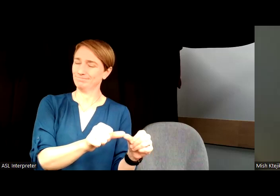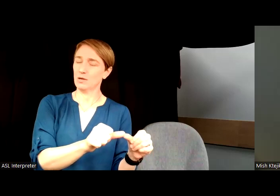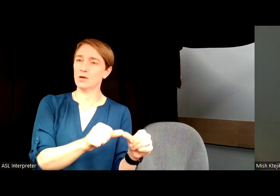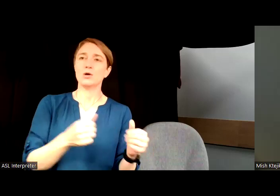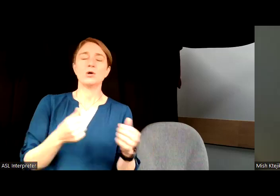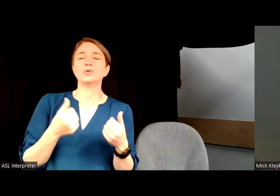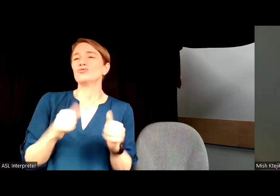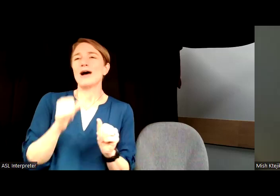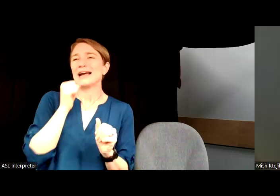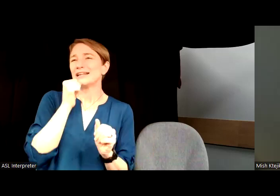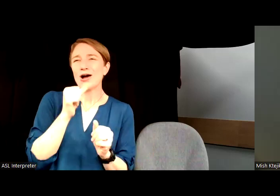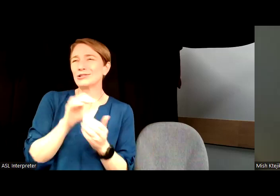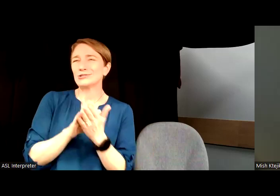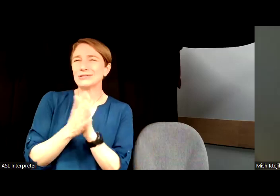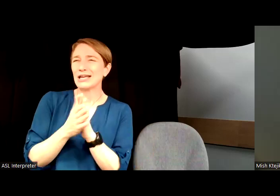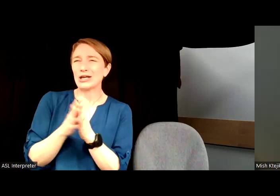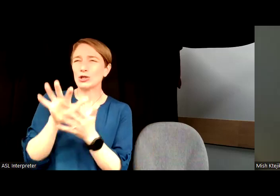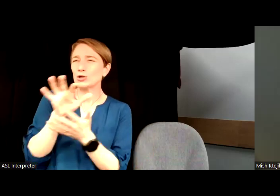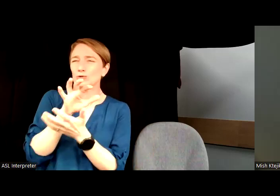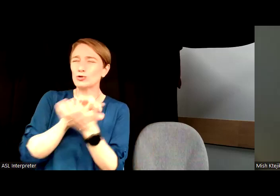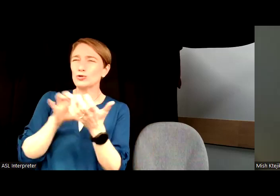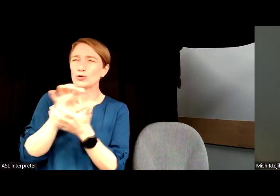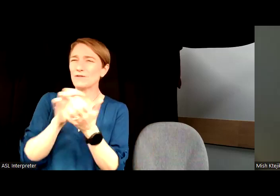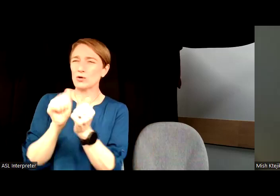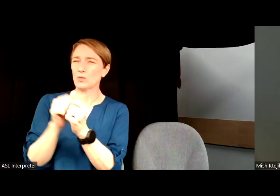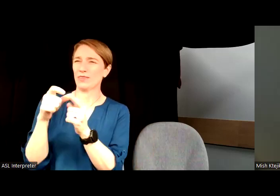Try not to get too mixed up with the word permanent.